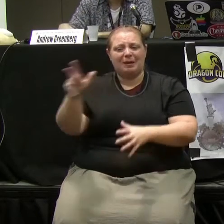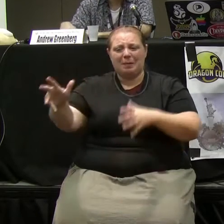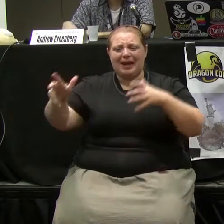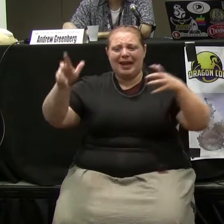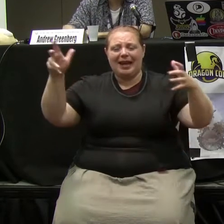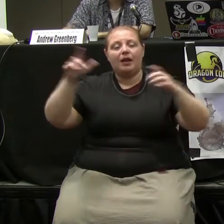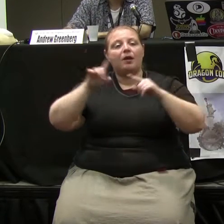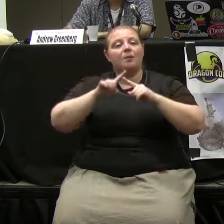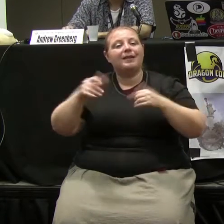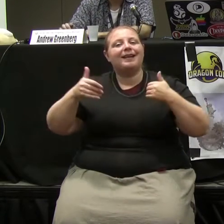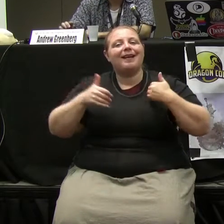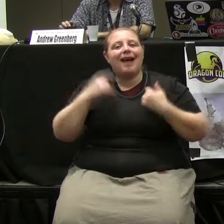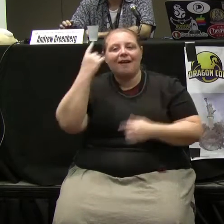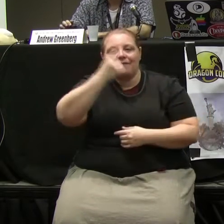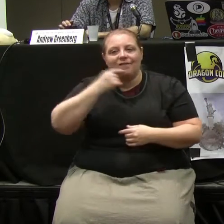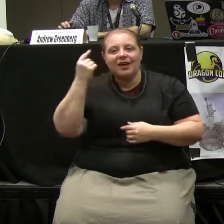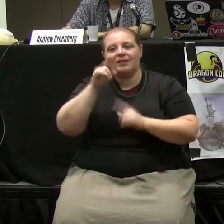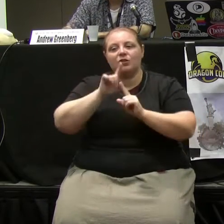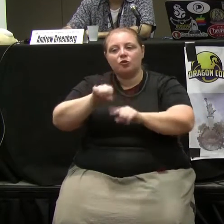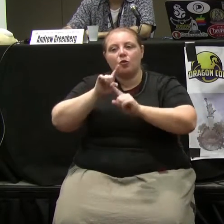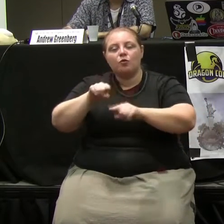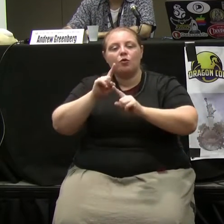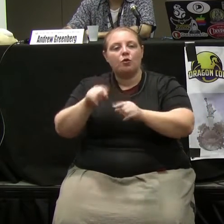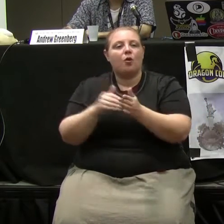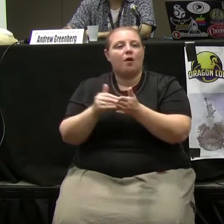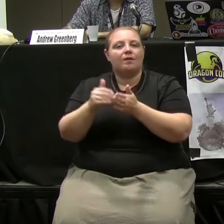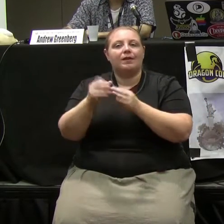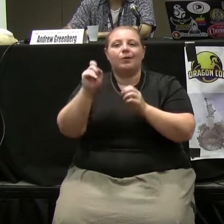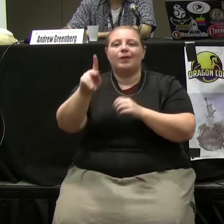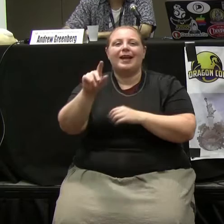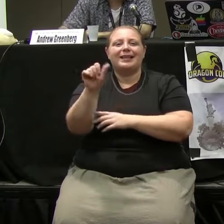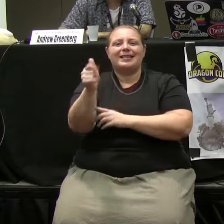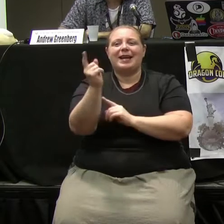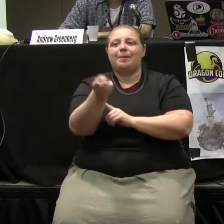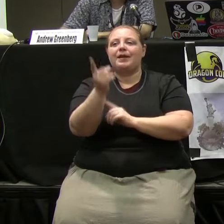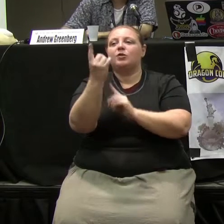human faces there all the time. We are at our 10 minutes.